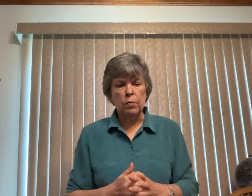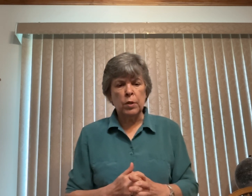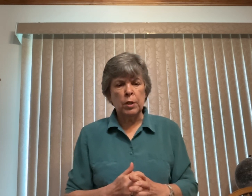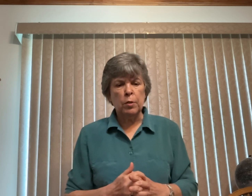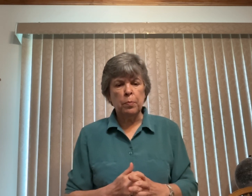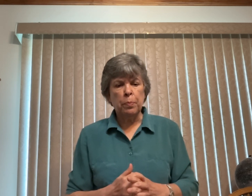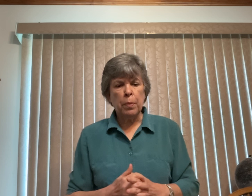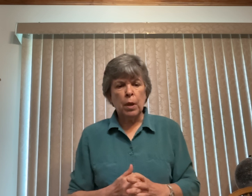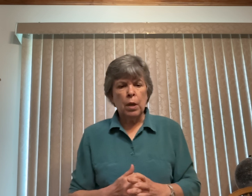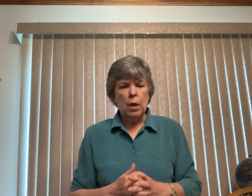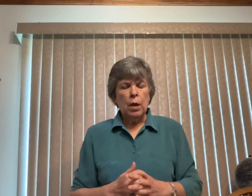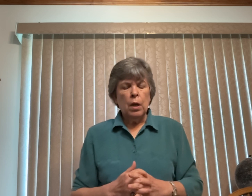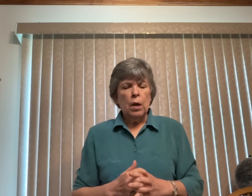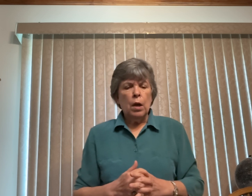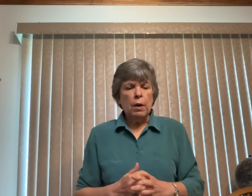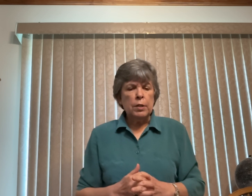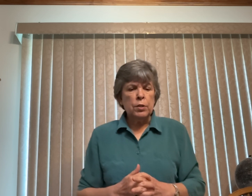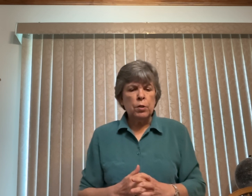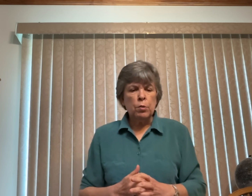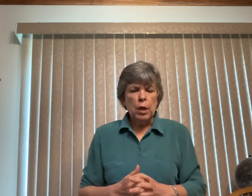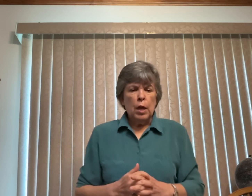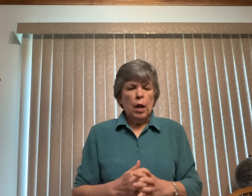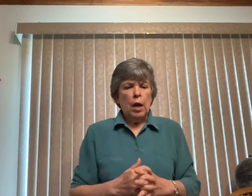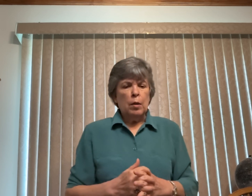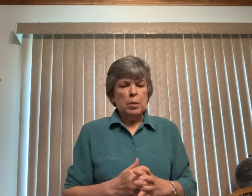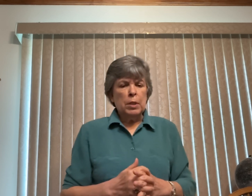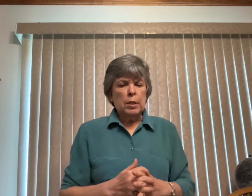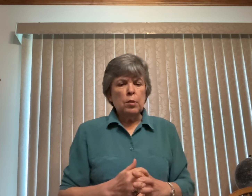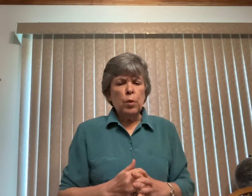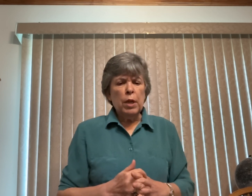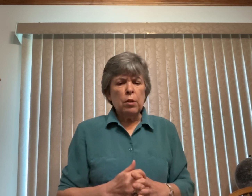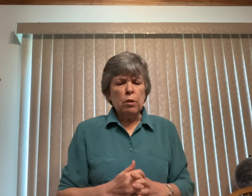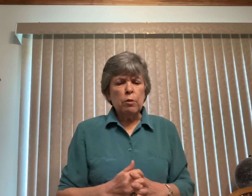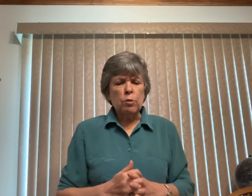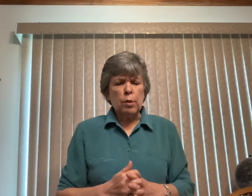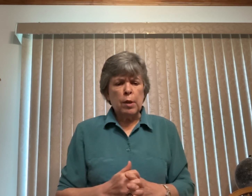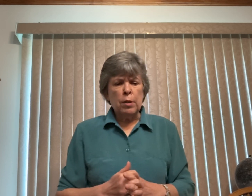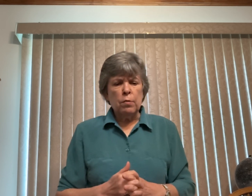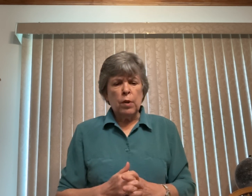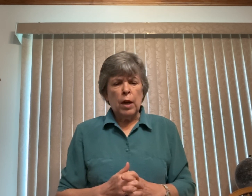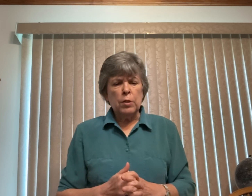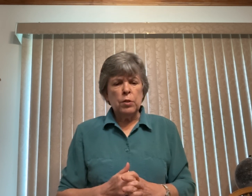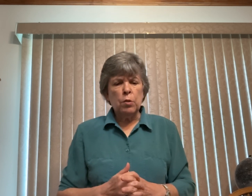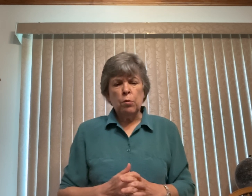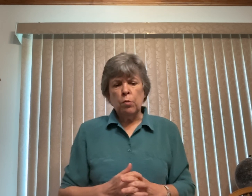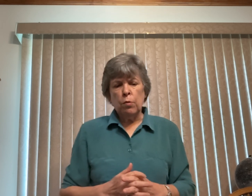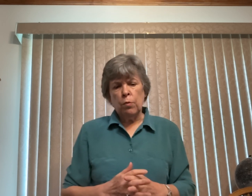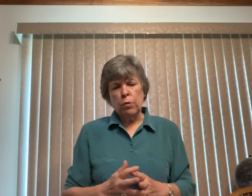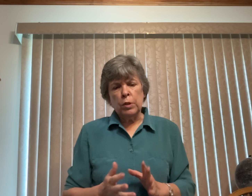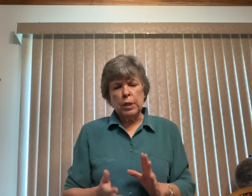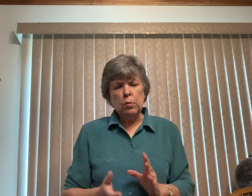video. All right, so did we in our own strength confide? So for did